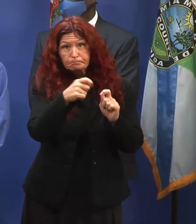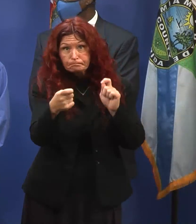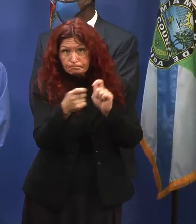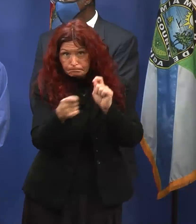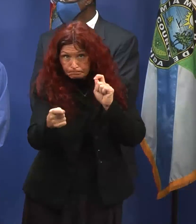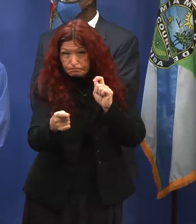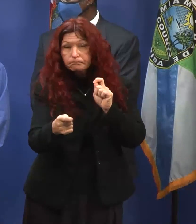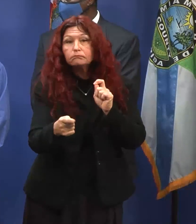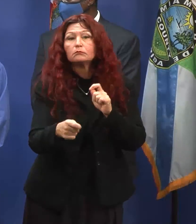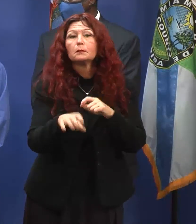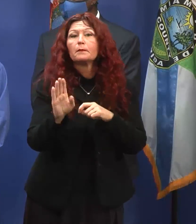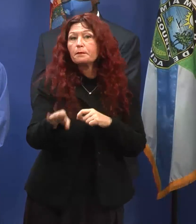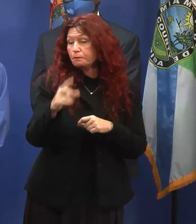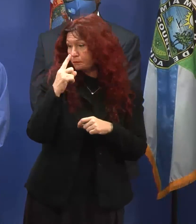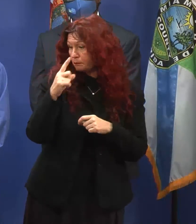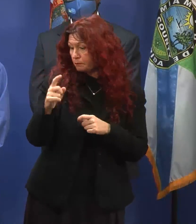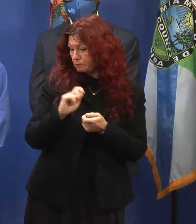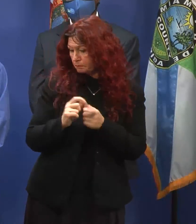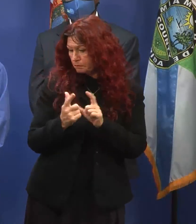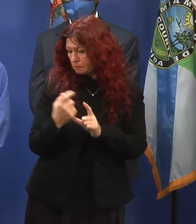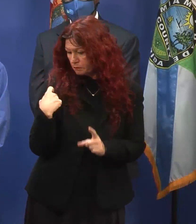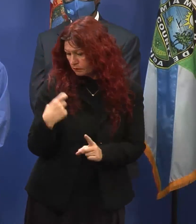In Spanish. Sí.